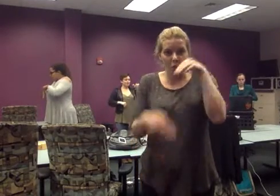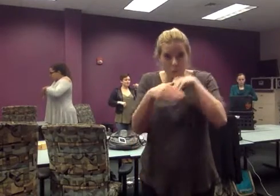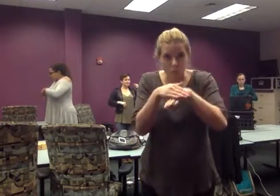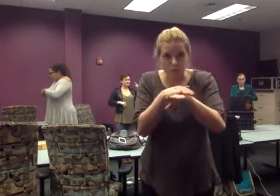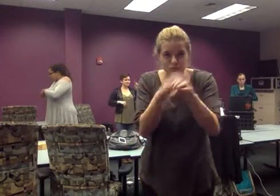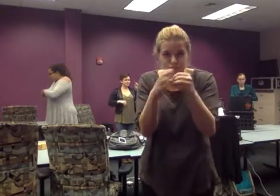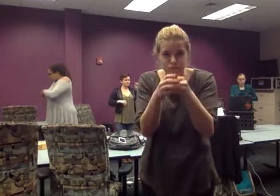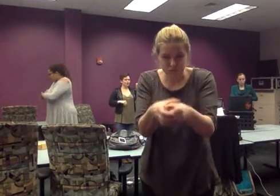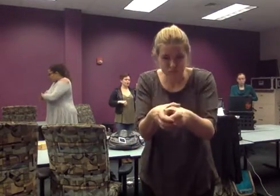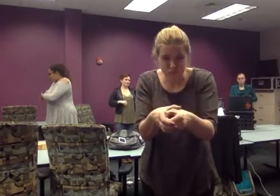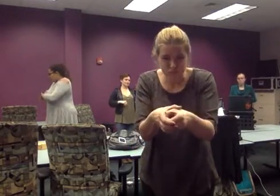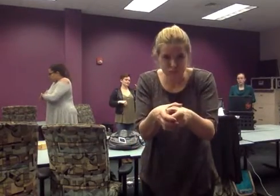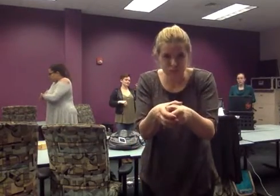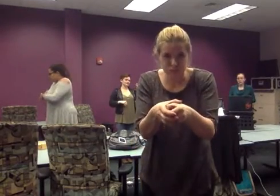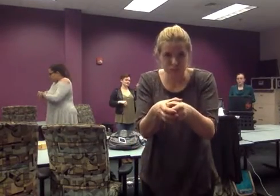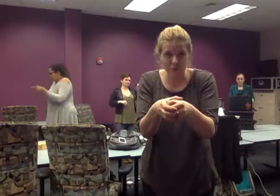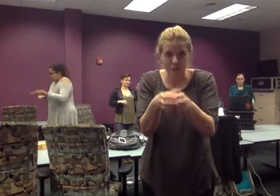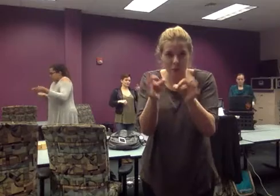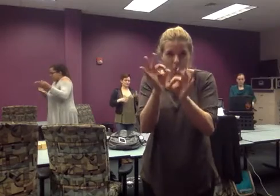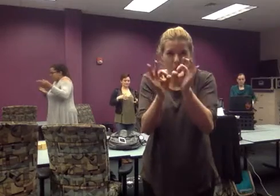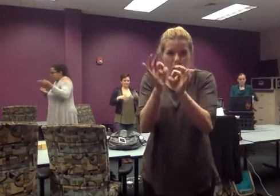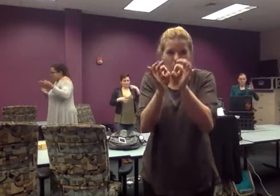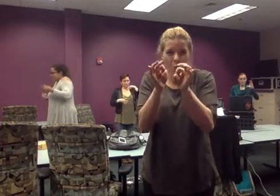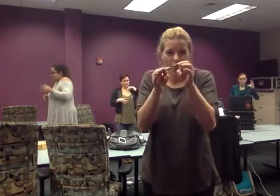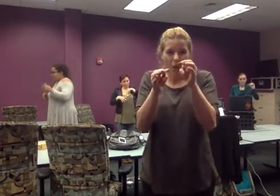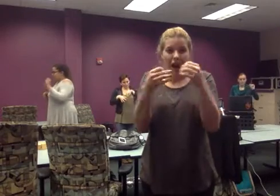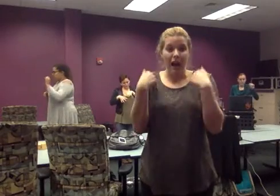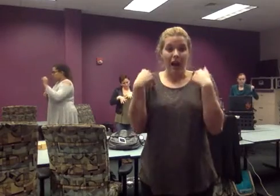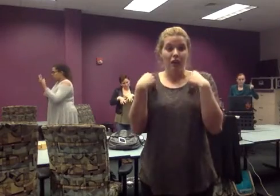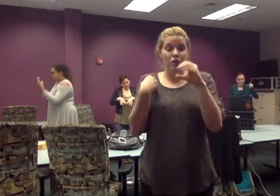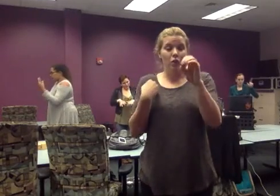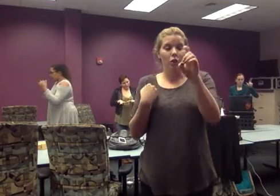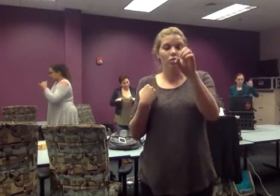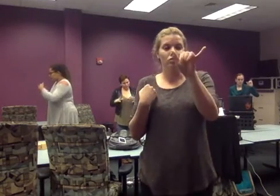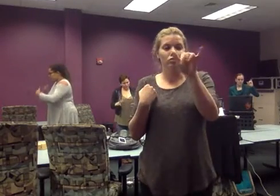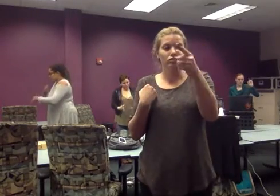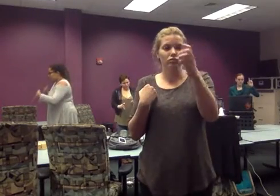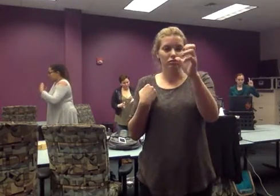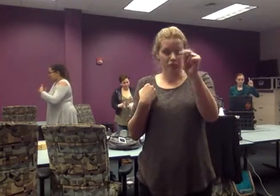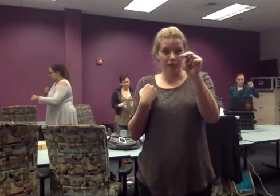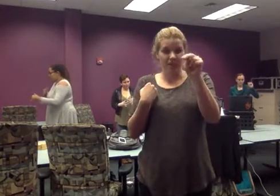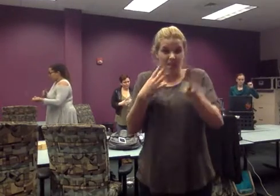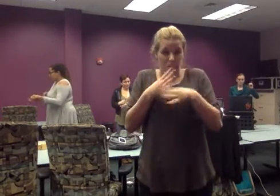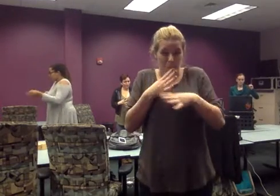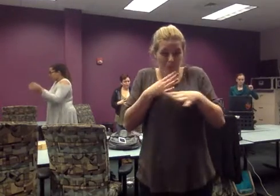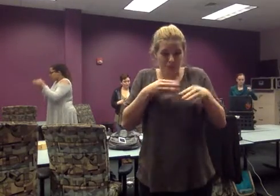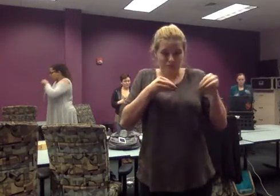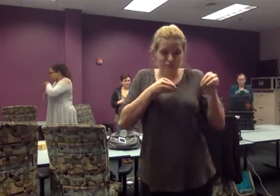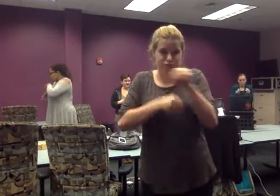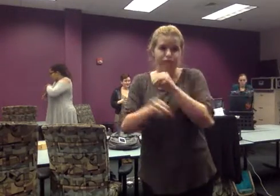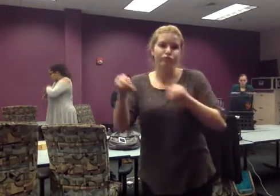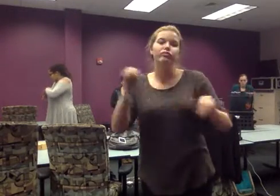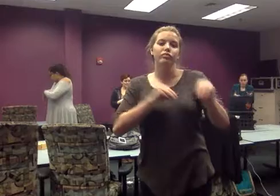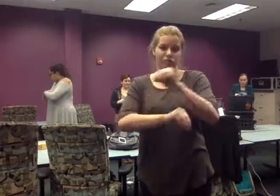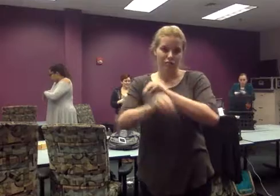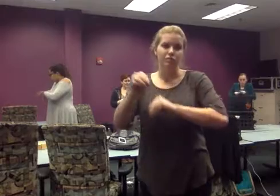capillaries, and those capillaries carry that oxygenated blood, or the blood that now has oxygen, to our body